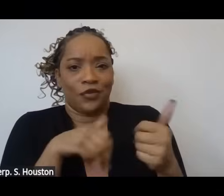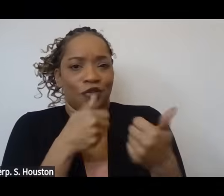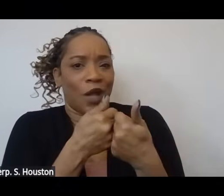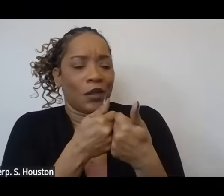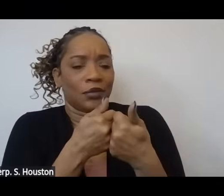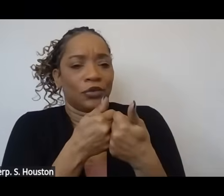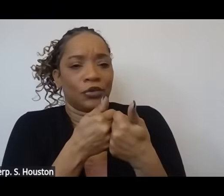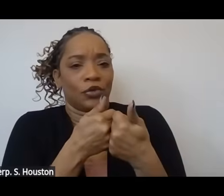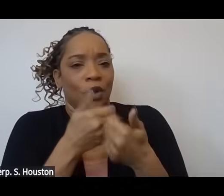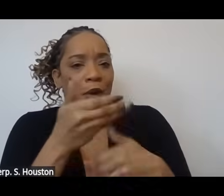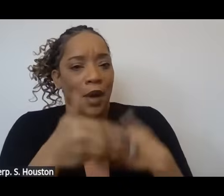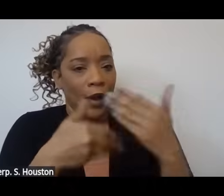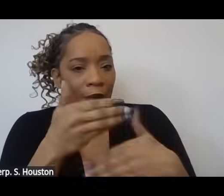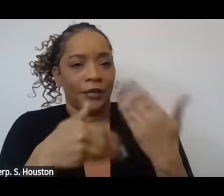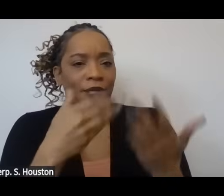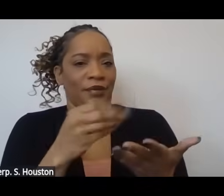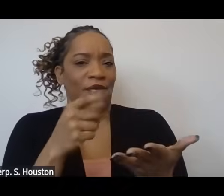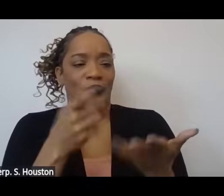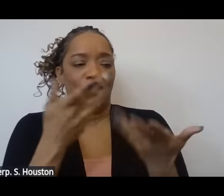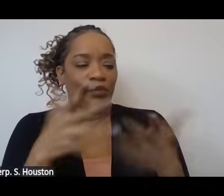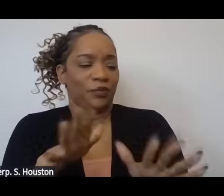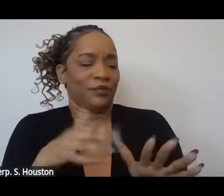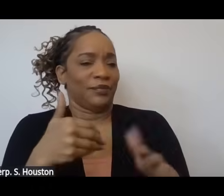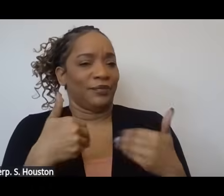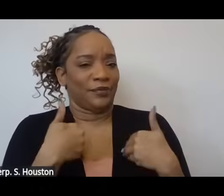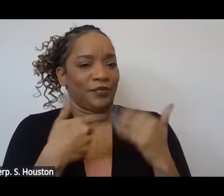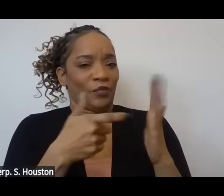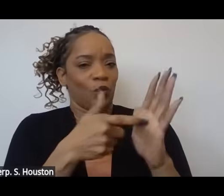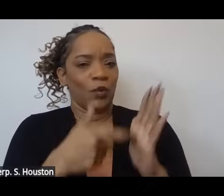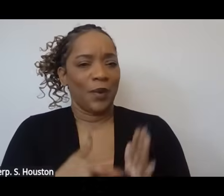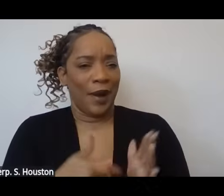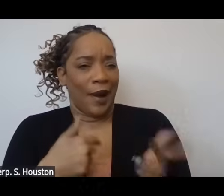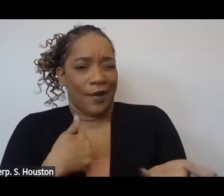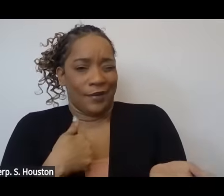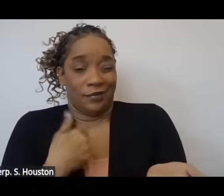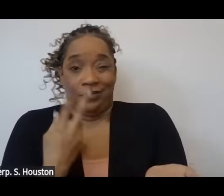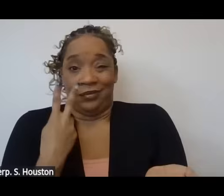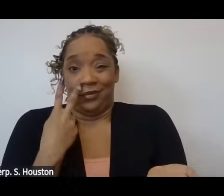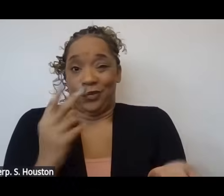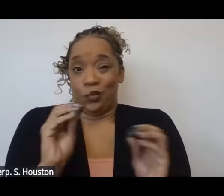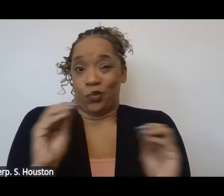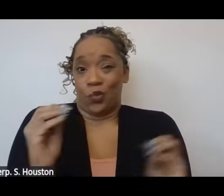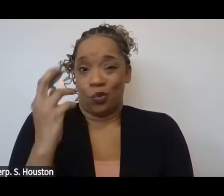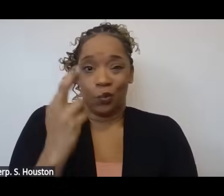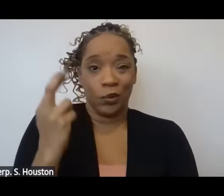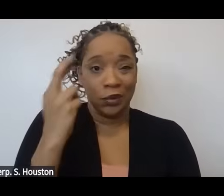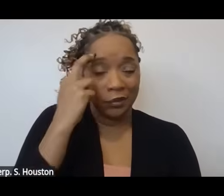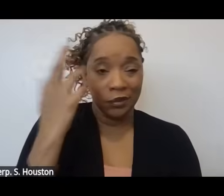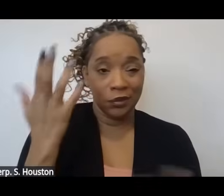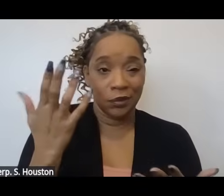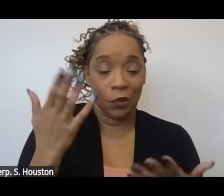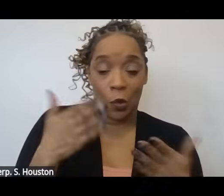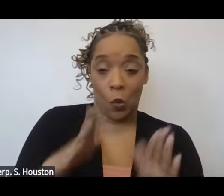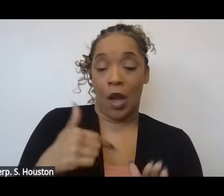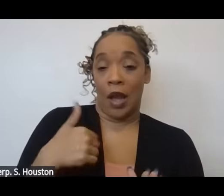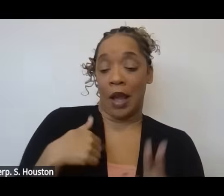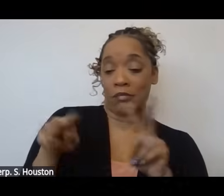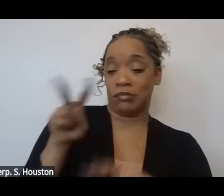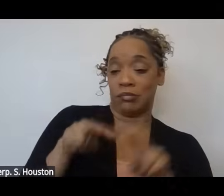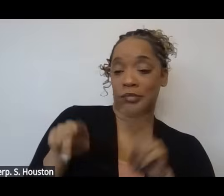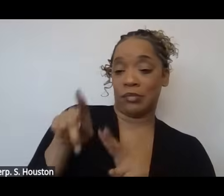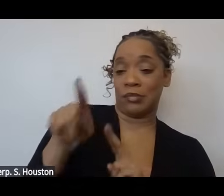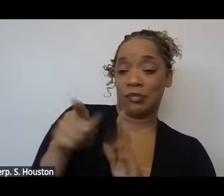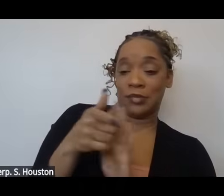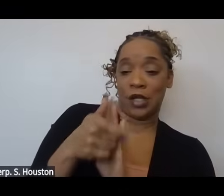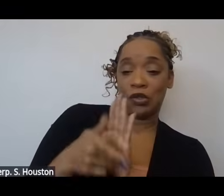we already have the requirement. Like I see no reason. the way I read the statute, these